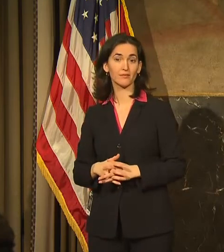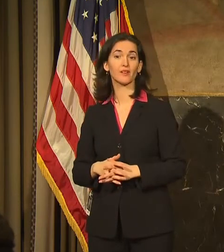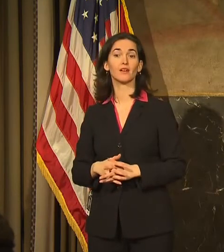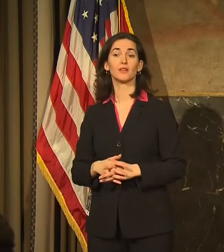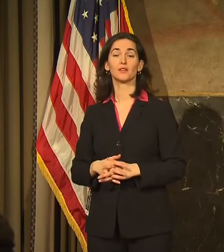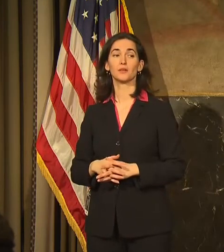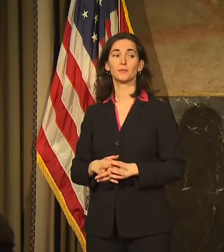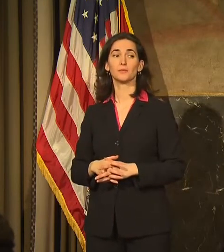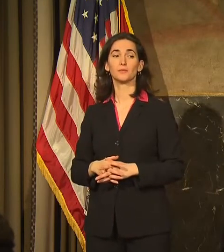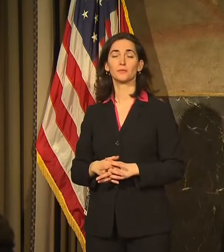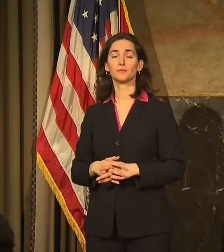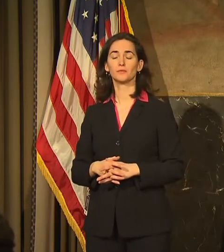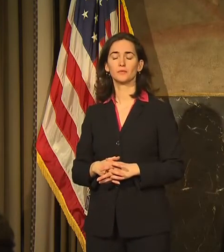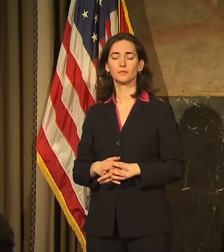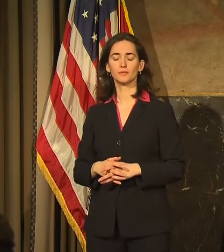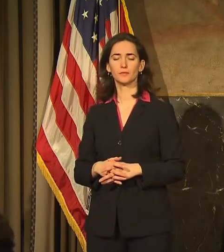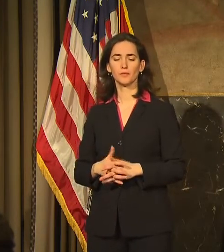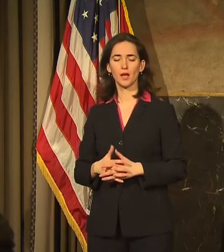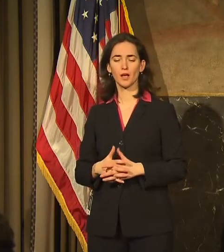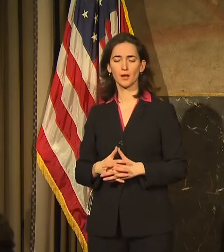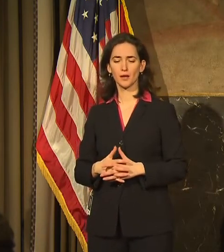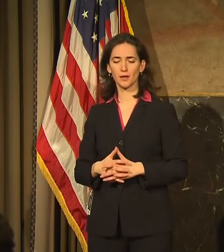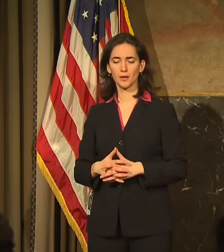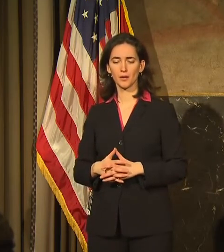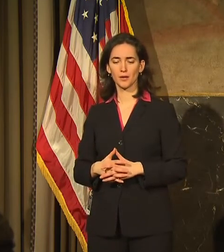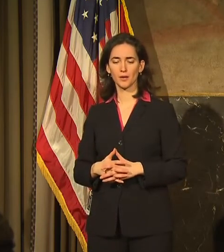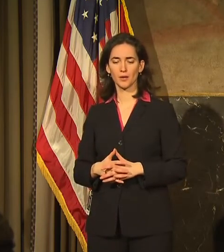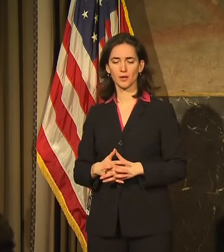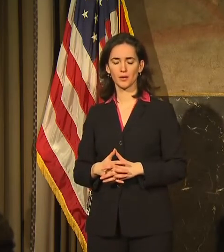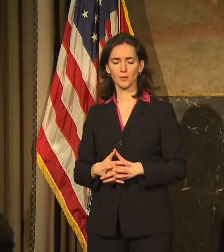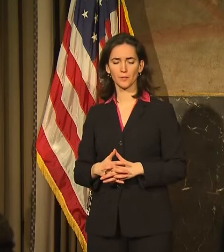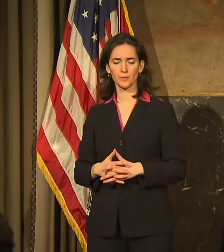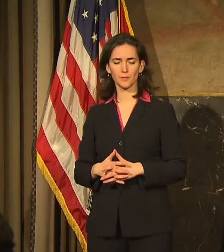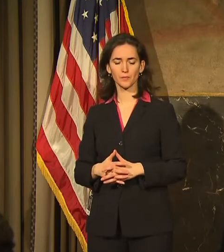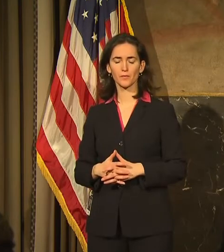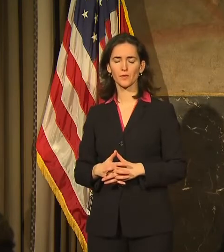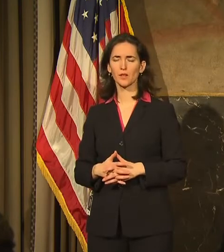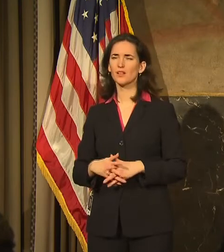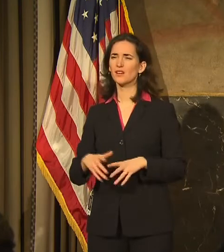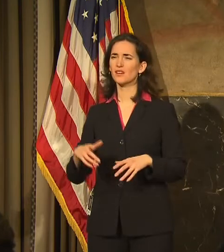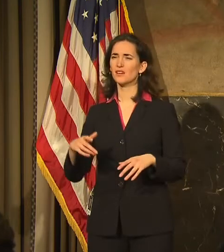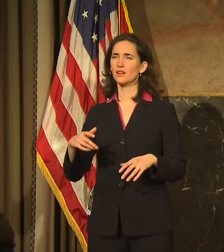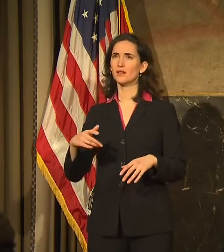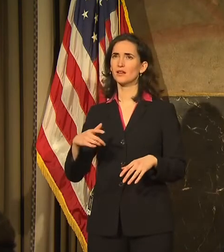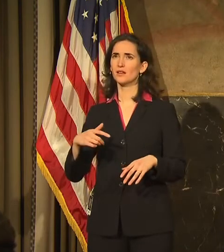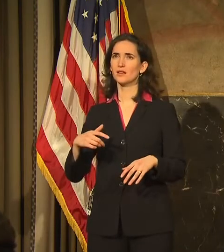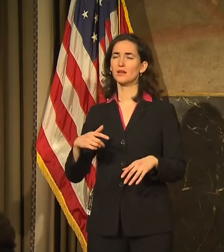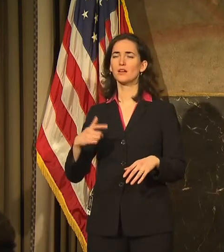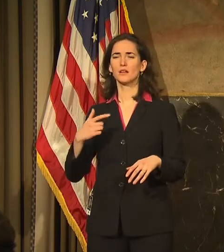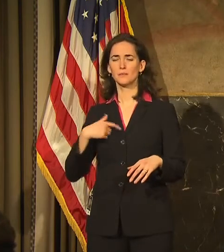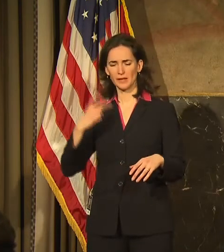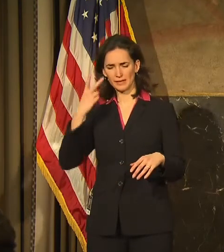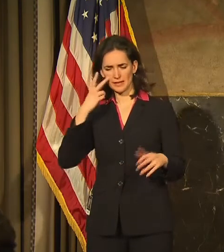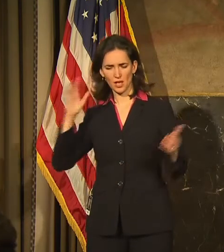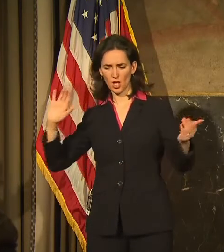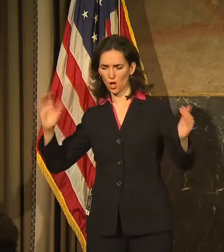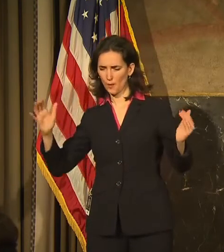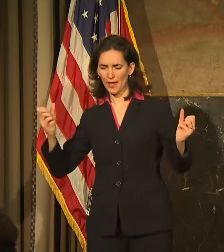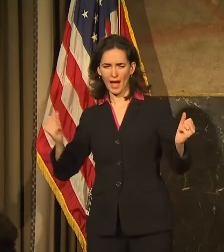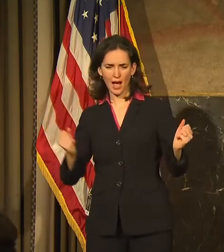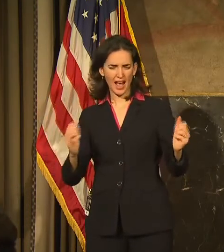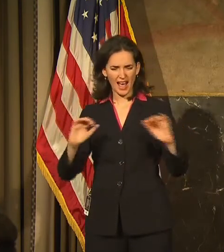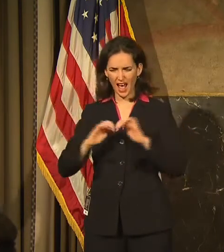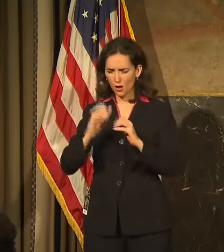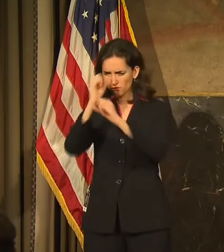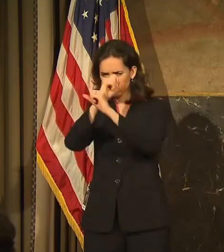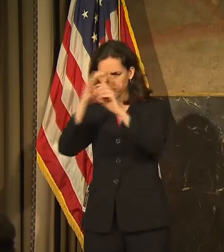the last utilization comparison that I saw was in terms of the total doses administered,